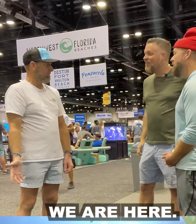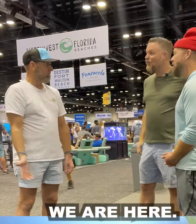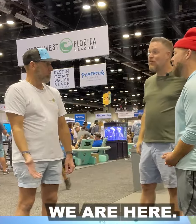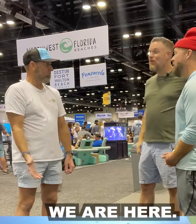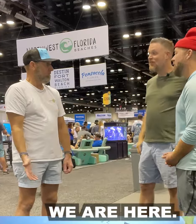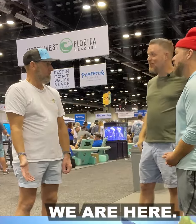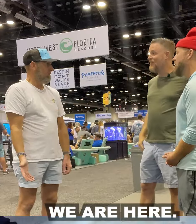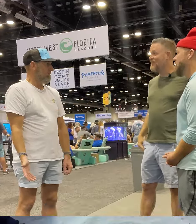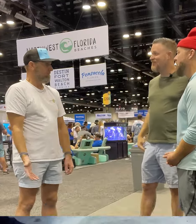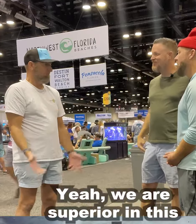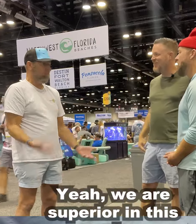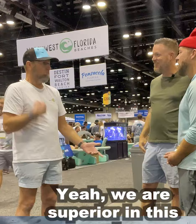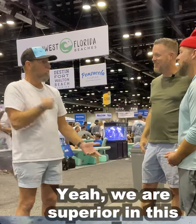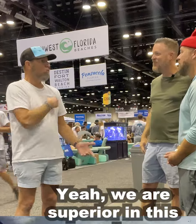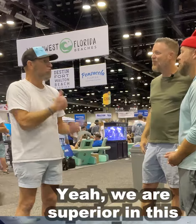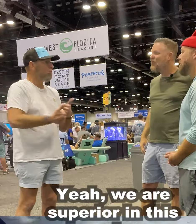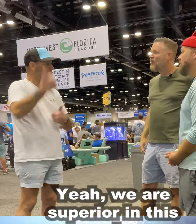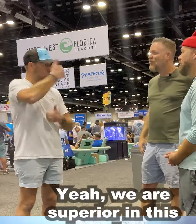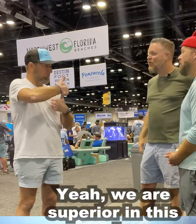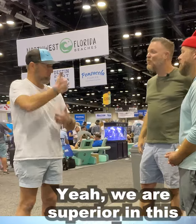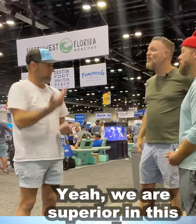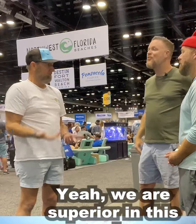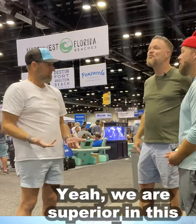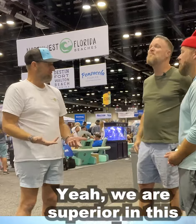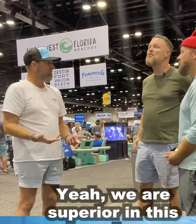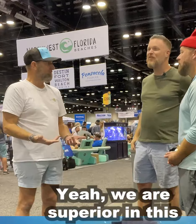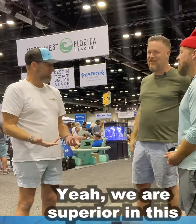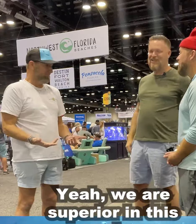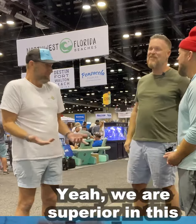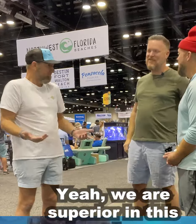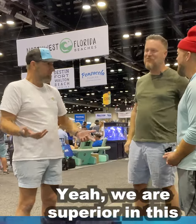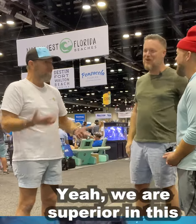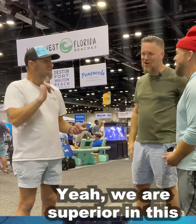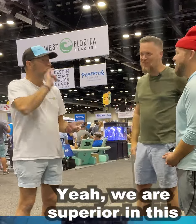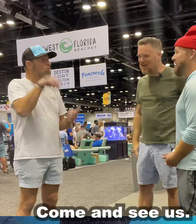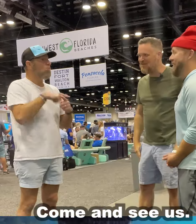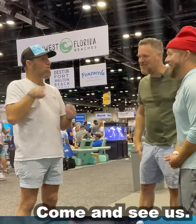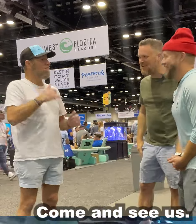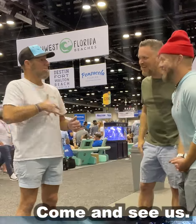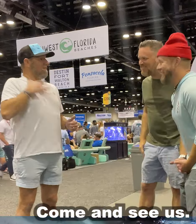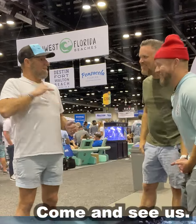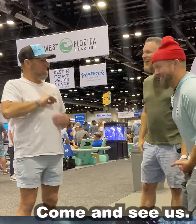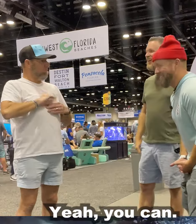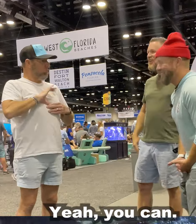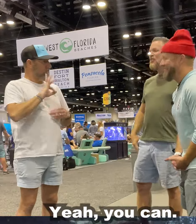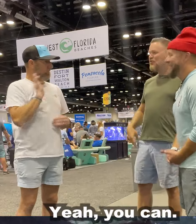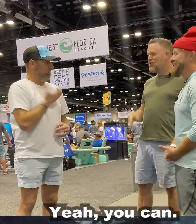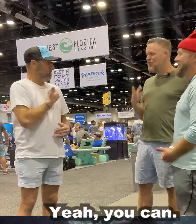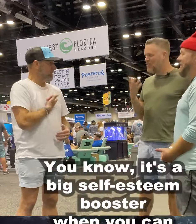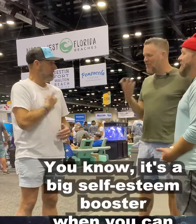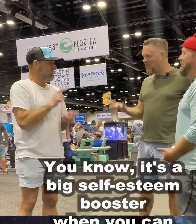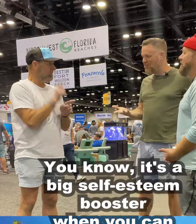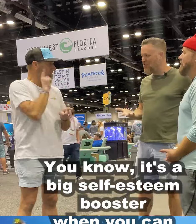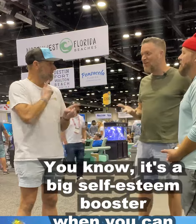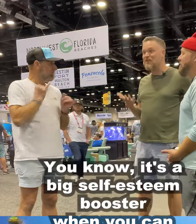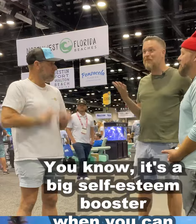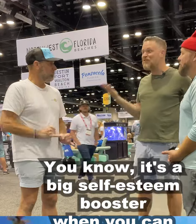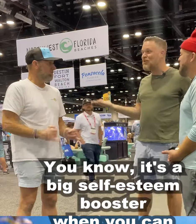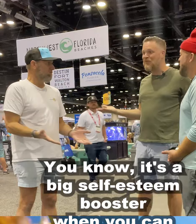We are here. Yeah. We are superior in this realm. Come and see us. You can, you know, it's a big self